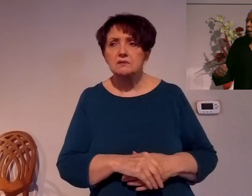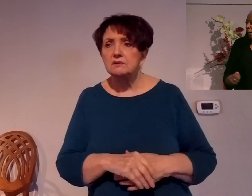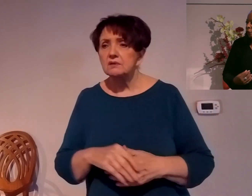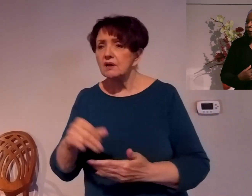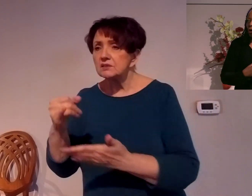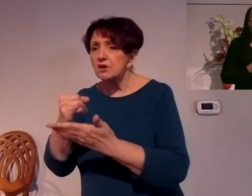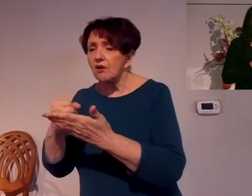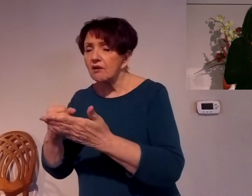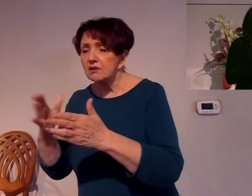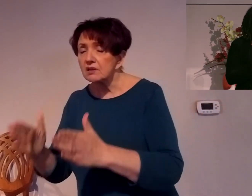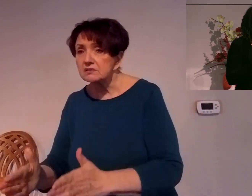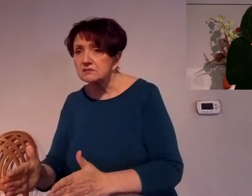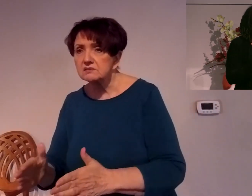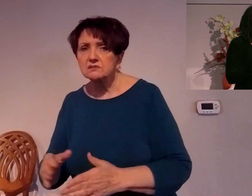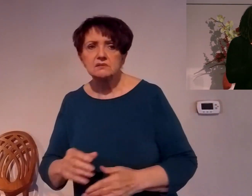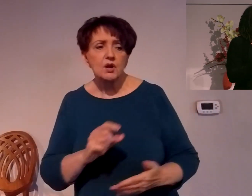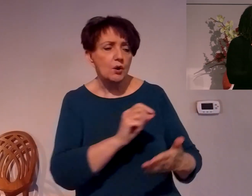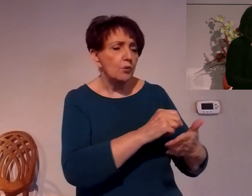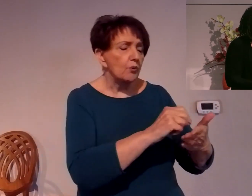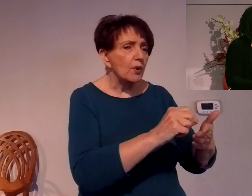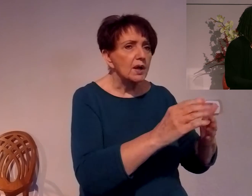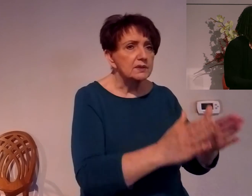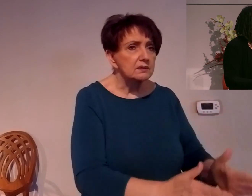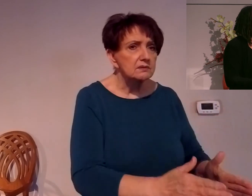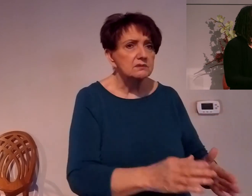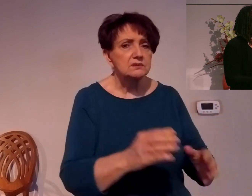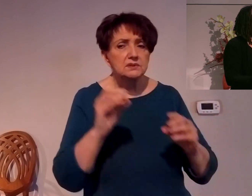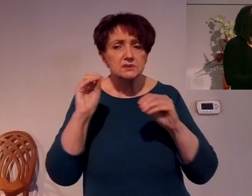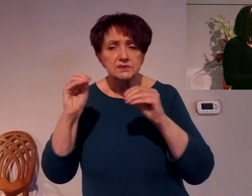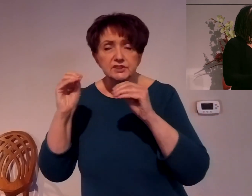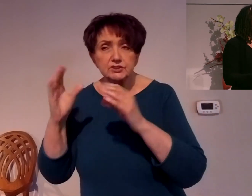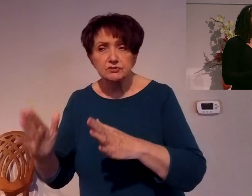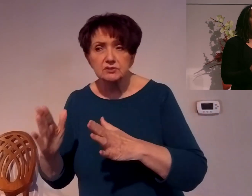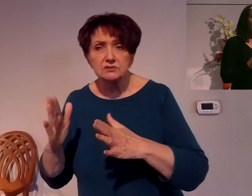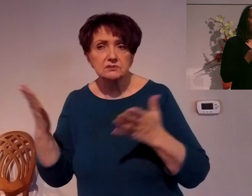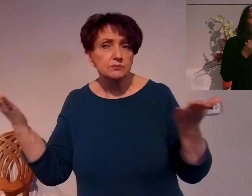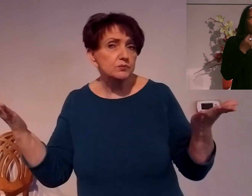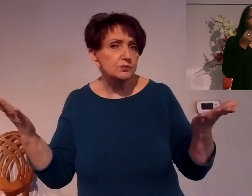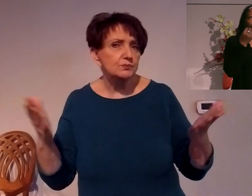is a writer, who is a teacher?